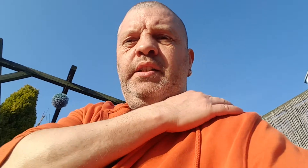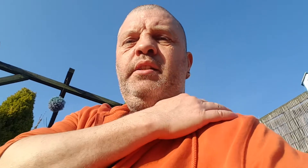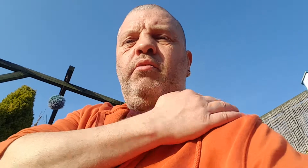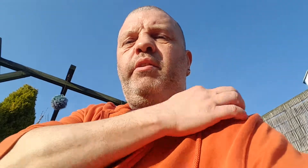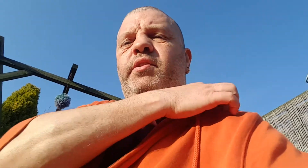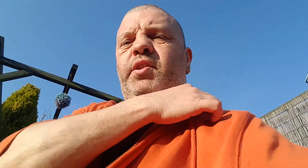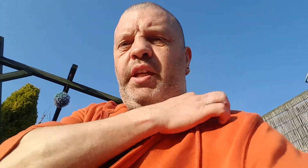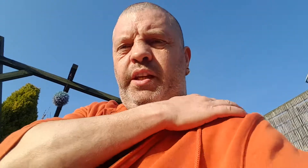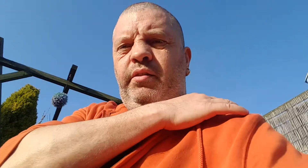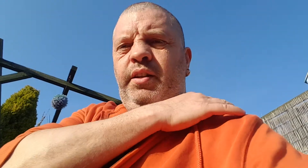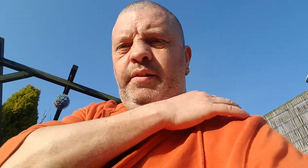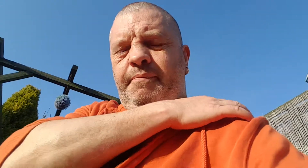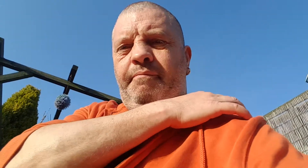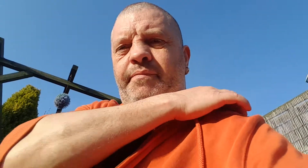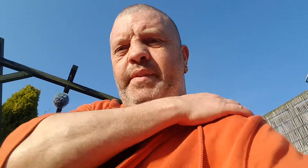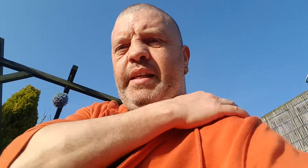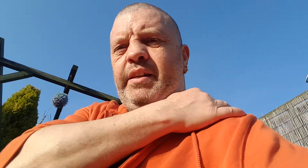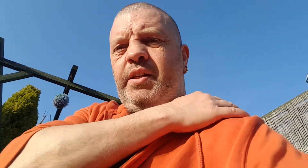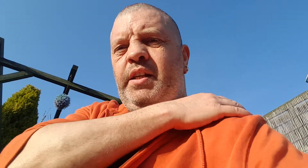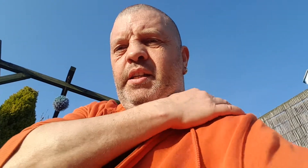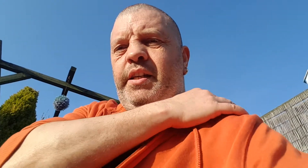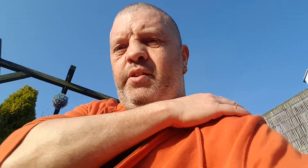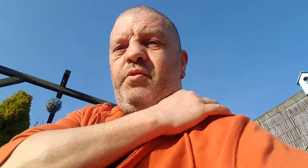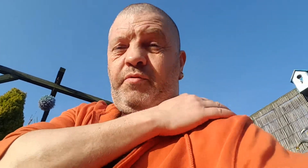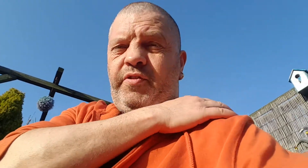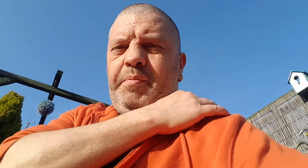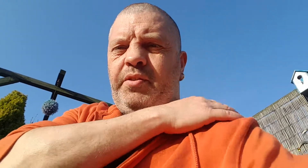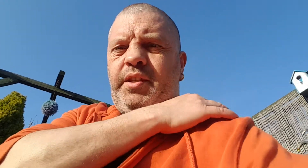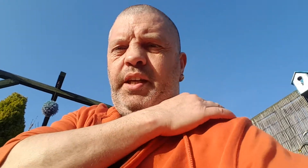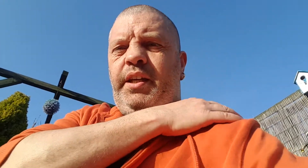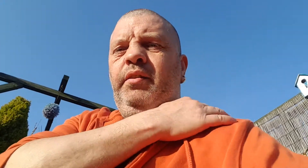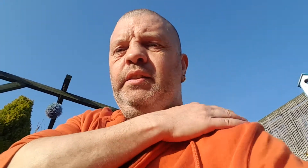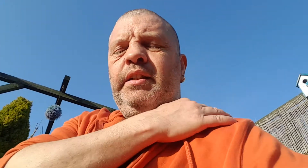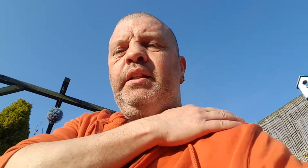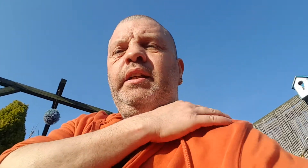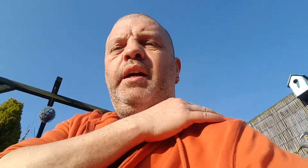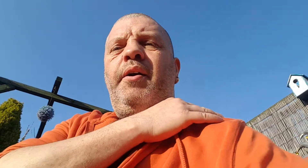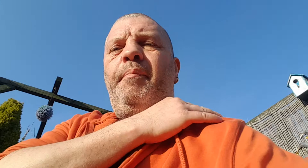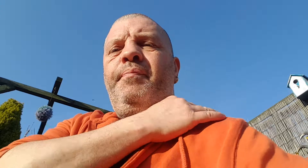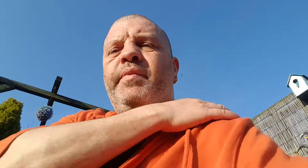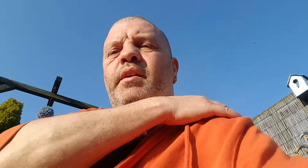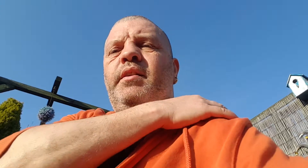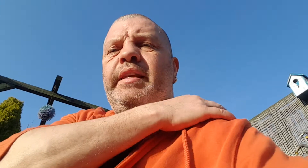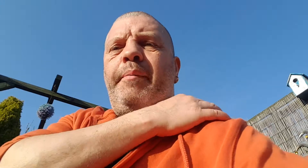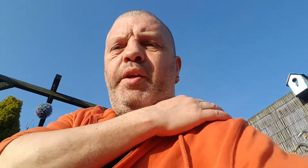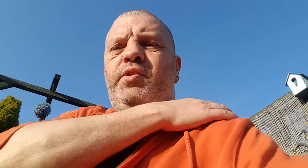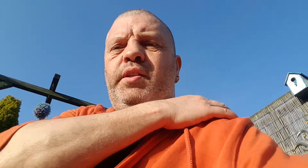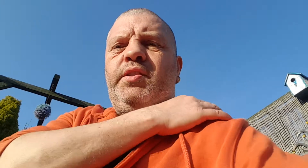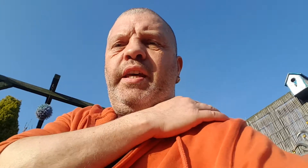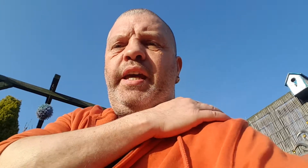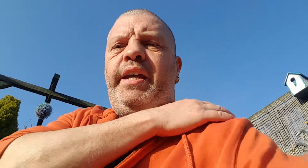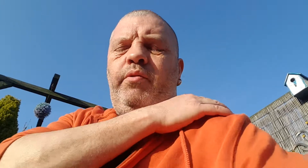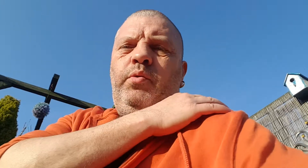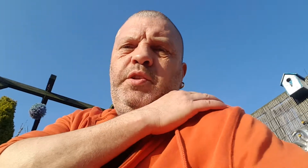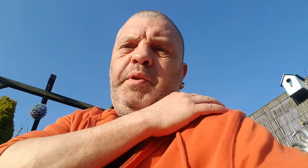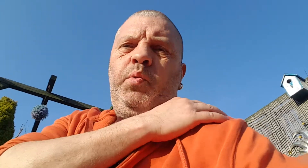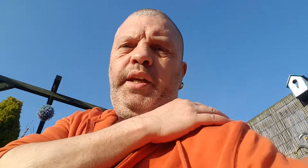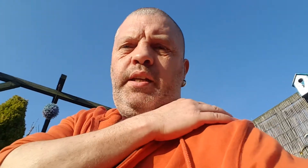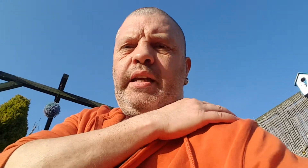Although this is healed and it took 3 months to heal, the damage is there, it will always be weak, and